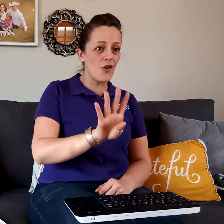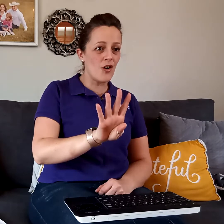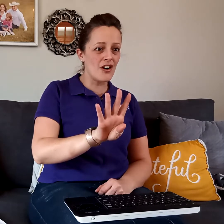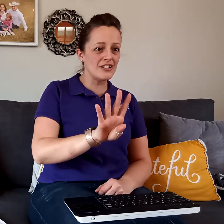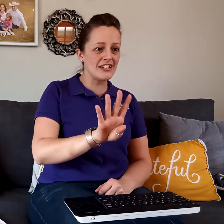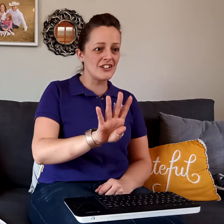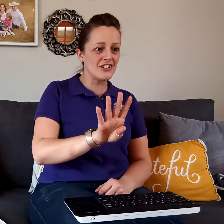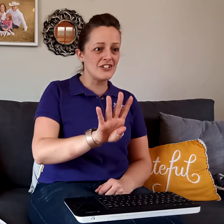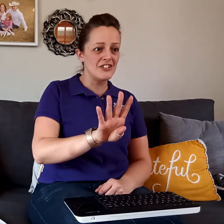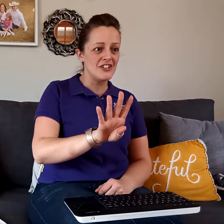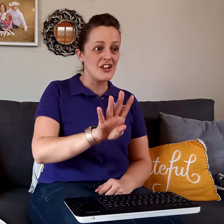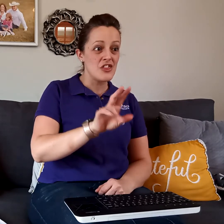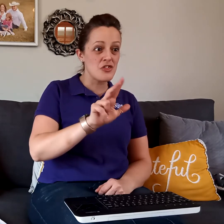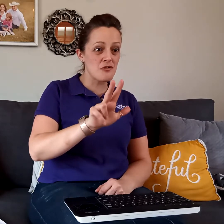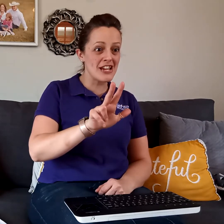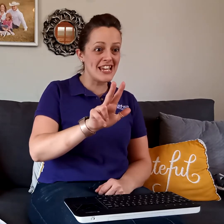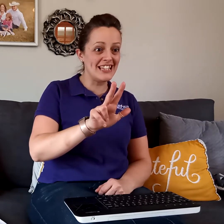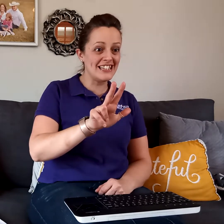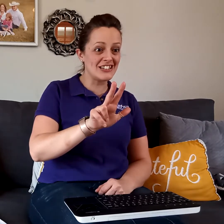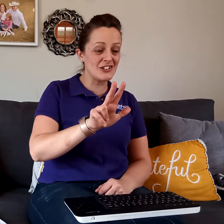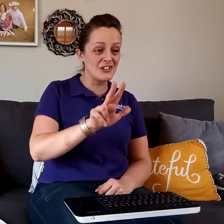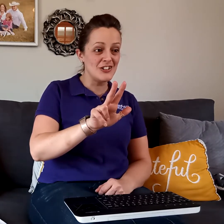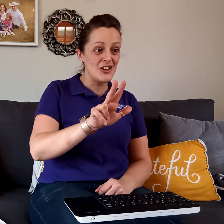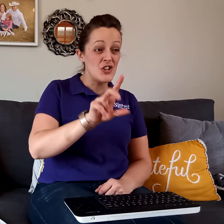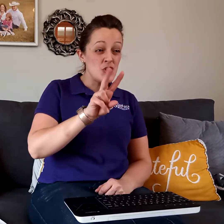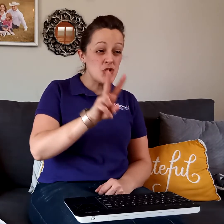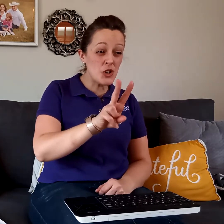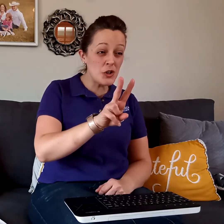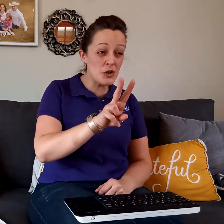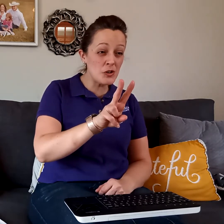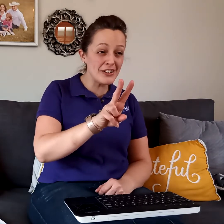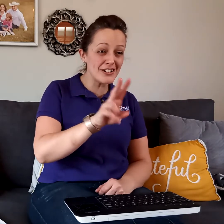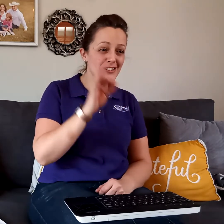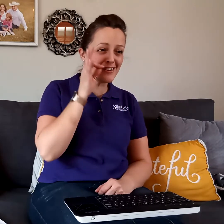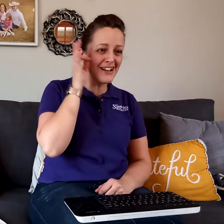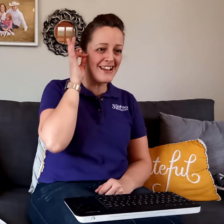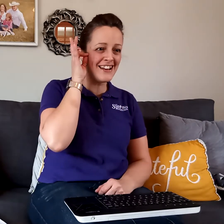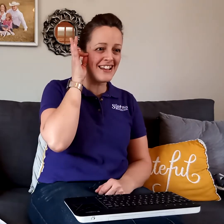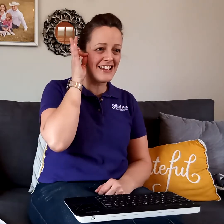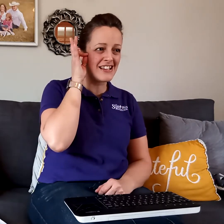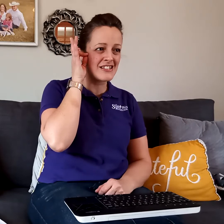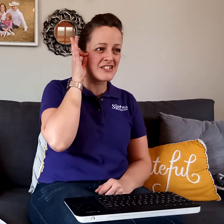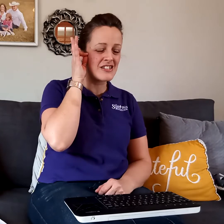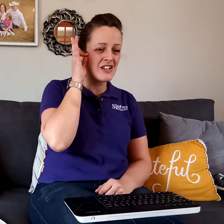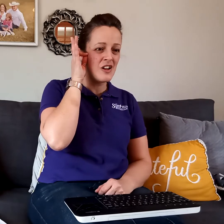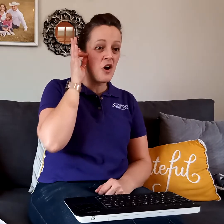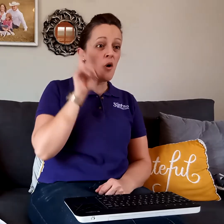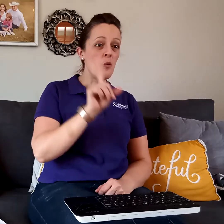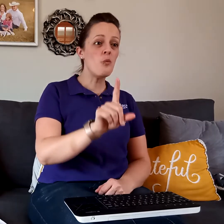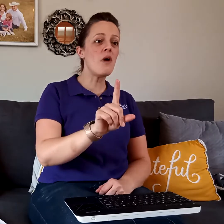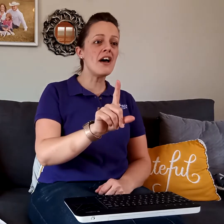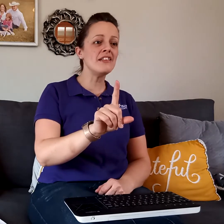4 little, 3 little, 2 little Indians. 1